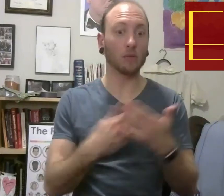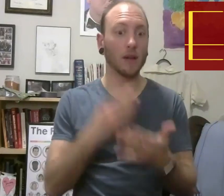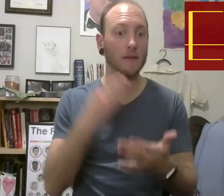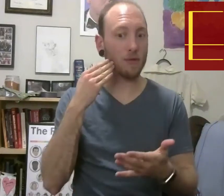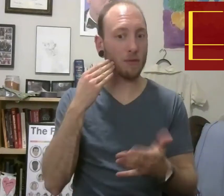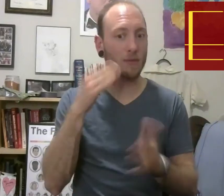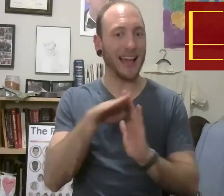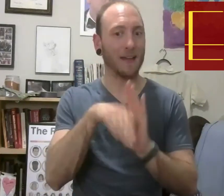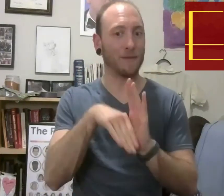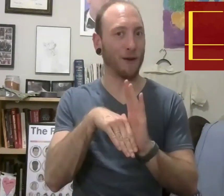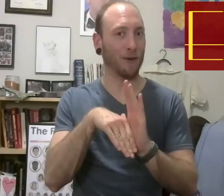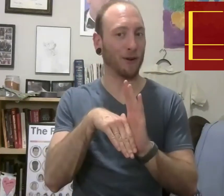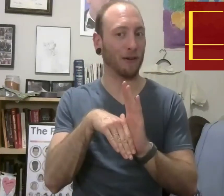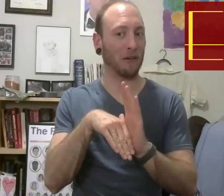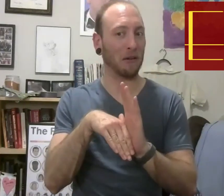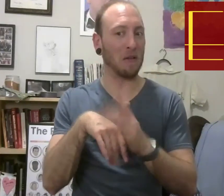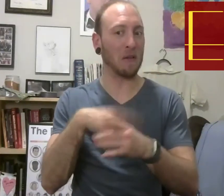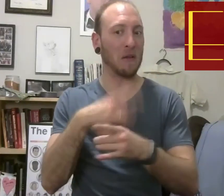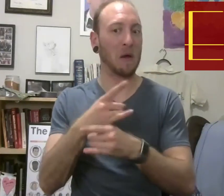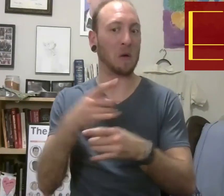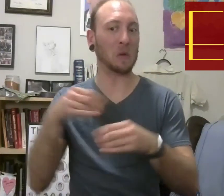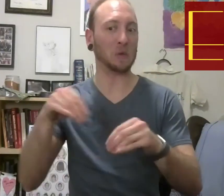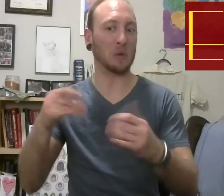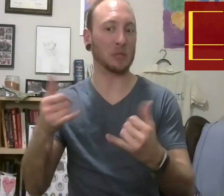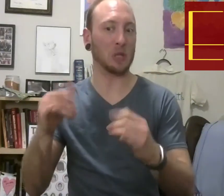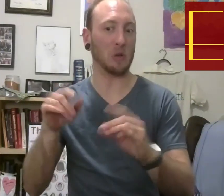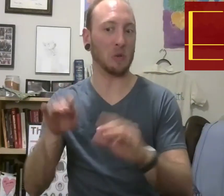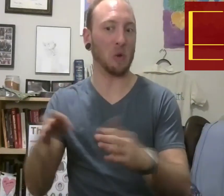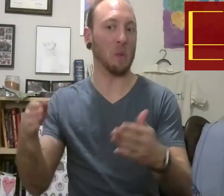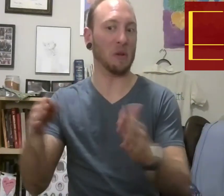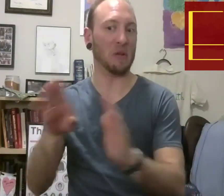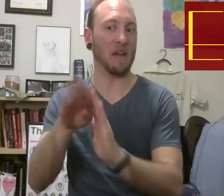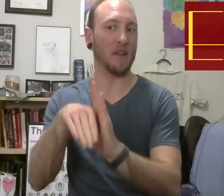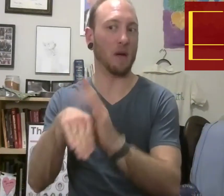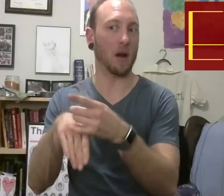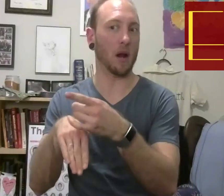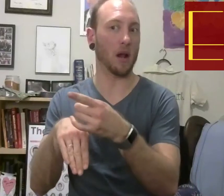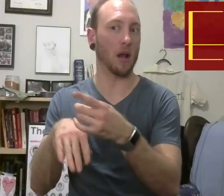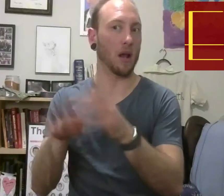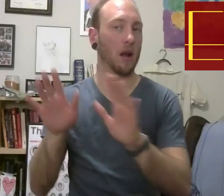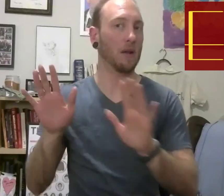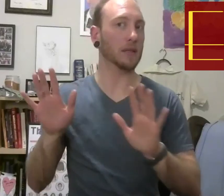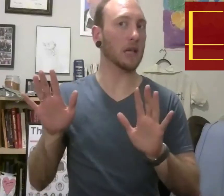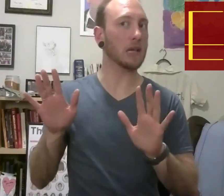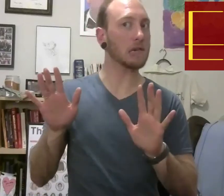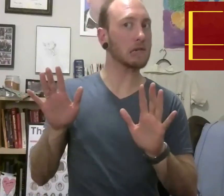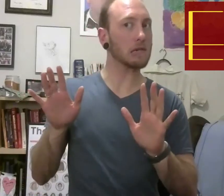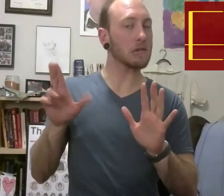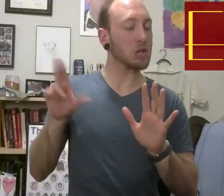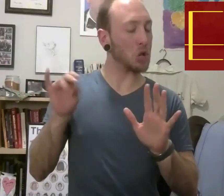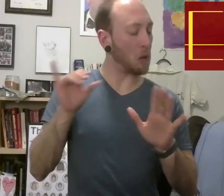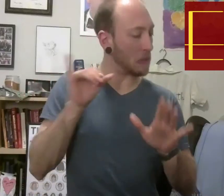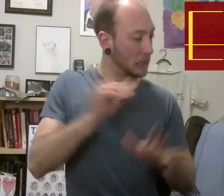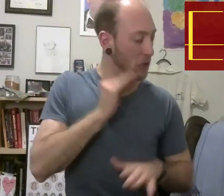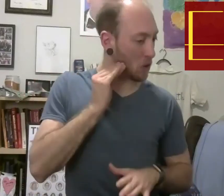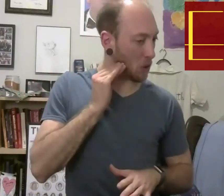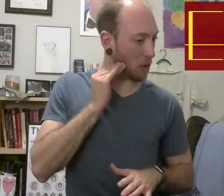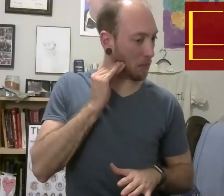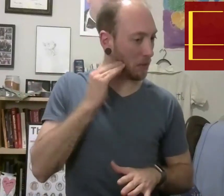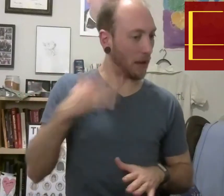was in bed, and but I didn't go. And I had the shakes and the sweats and all the stuff. And then I went to a meeting the next morning. I went to